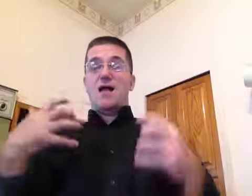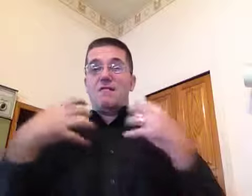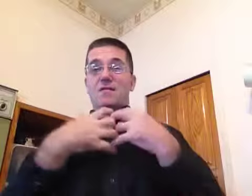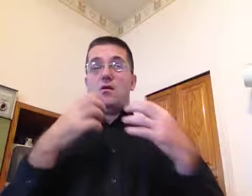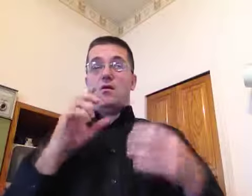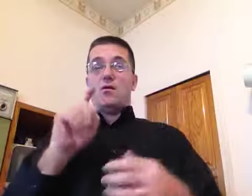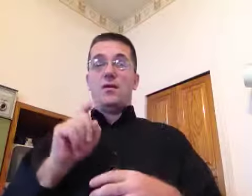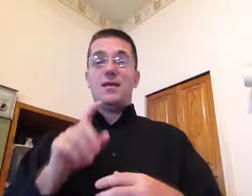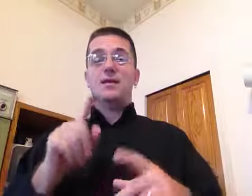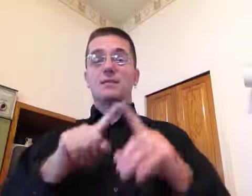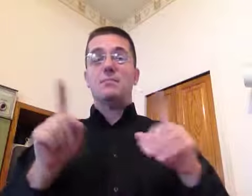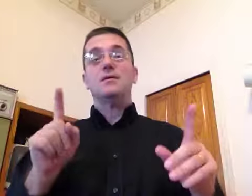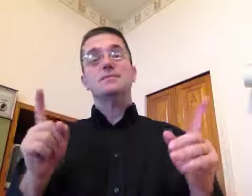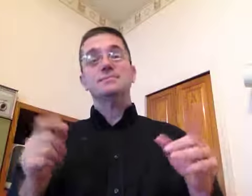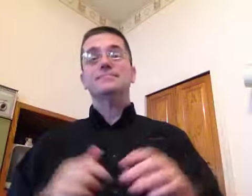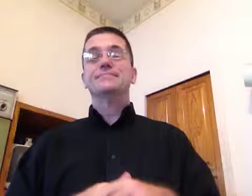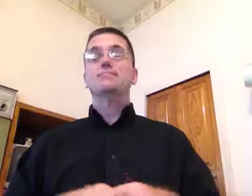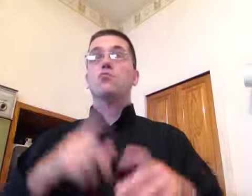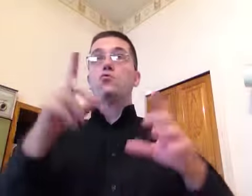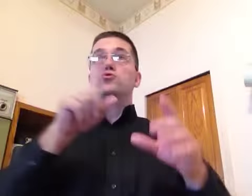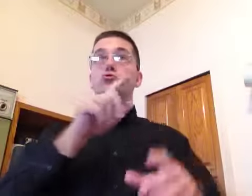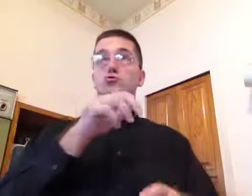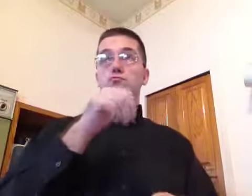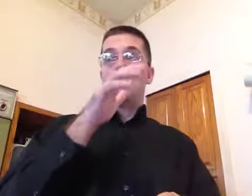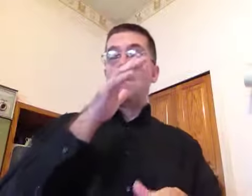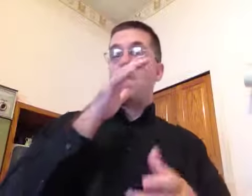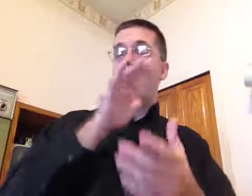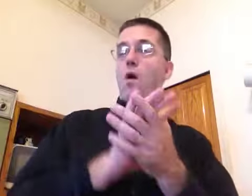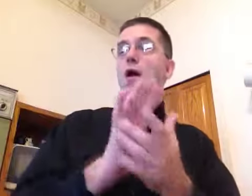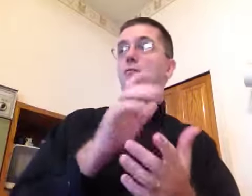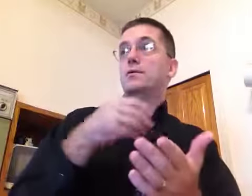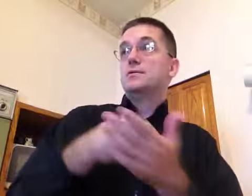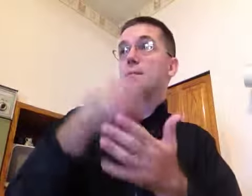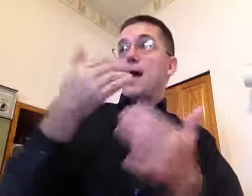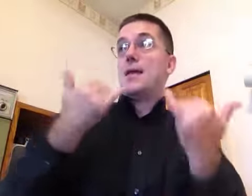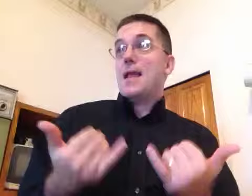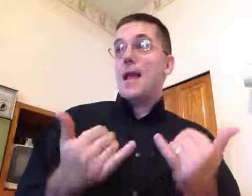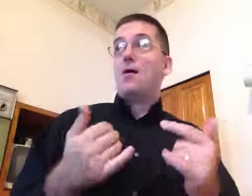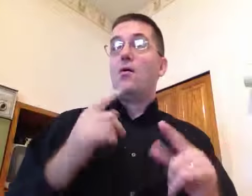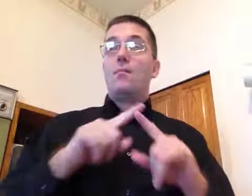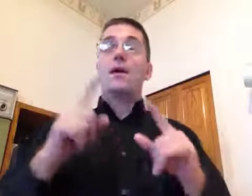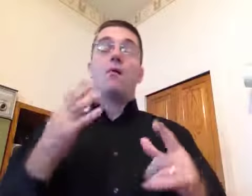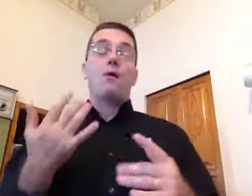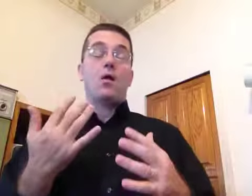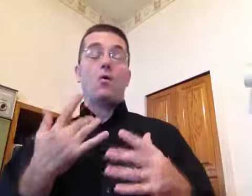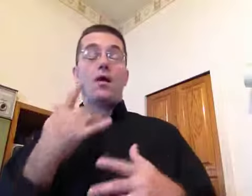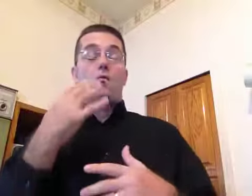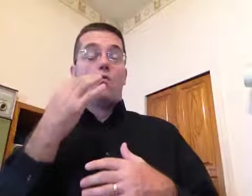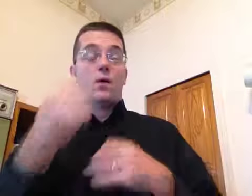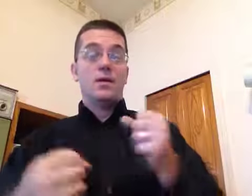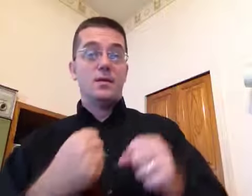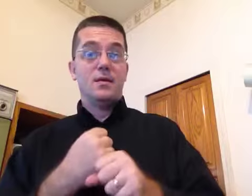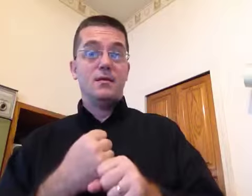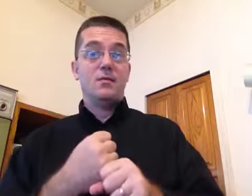wants to buy. I want to wait a year. She wants to go ahead and use the money we have and take a